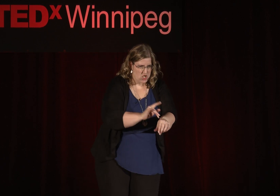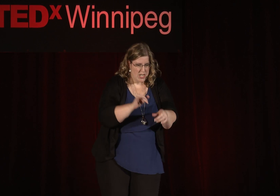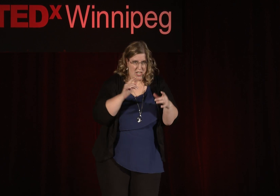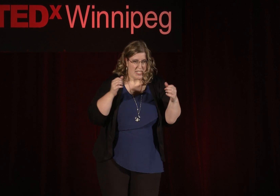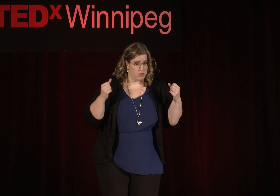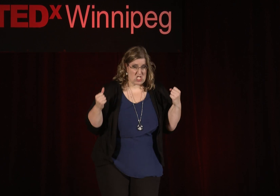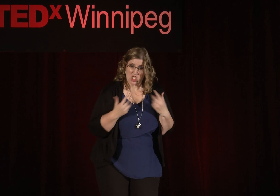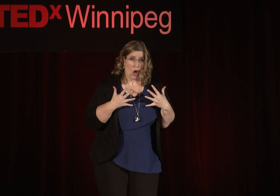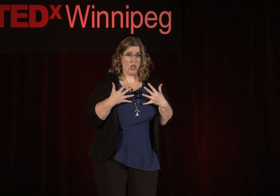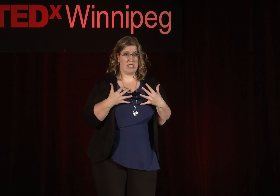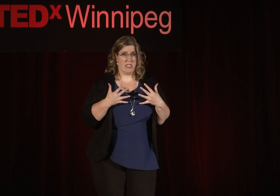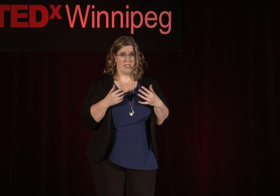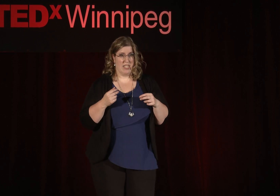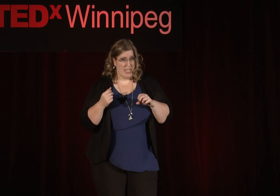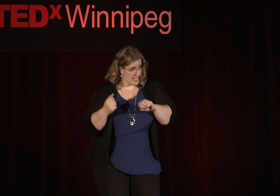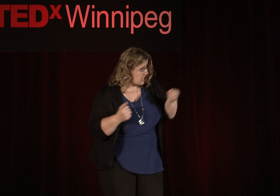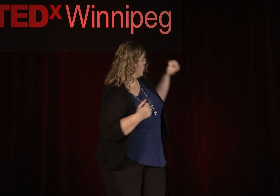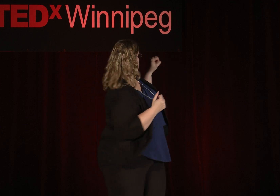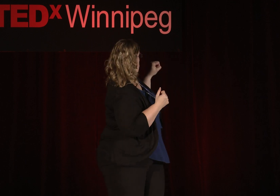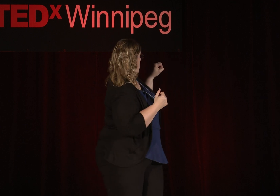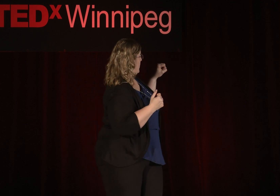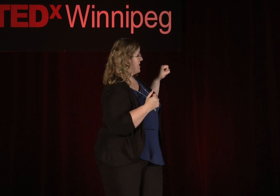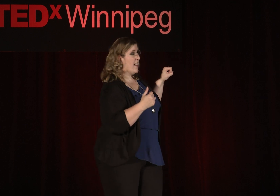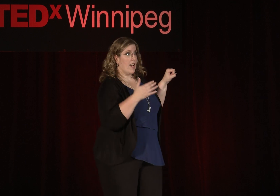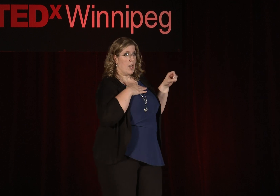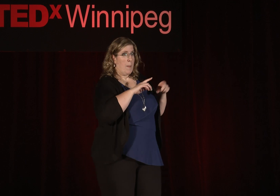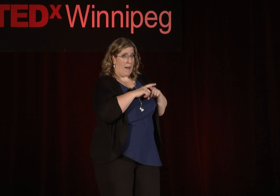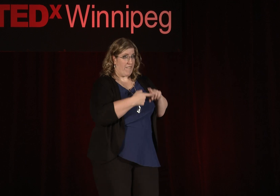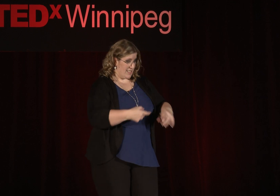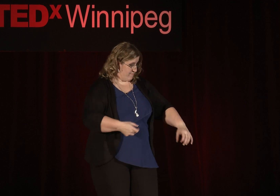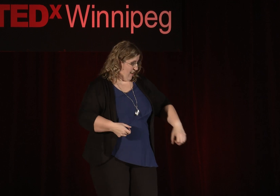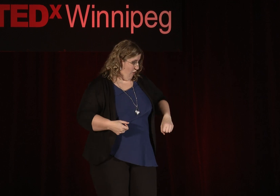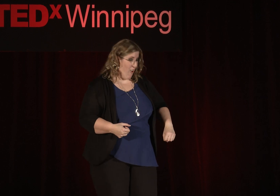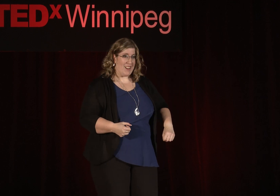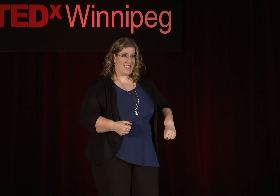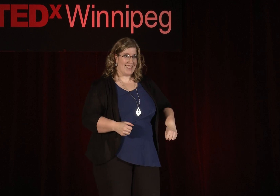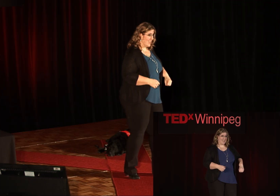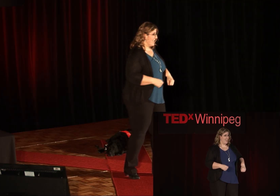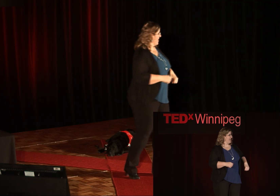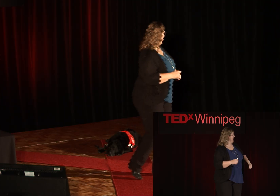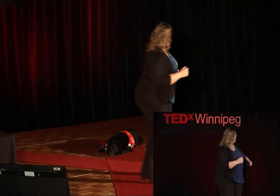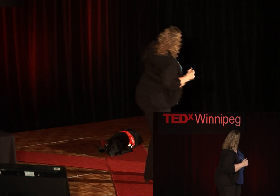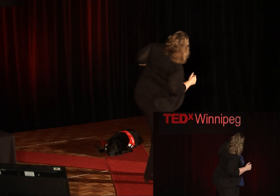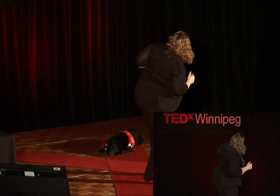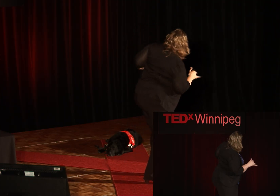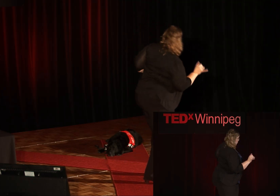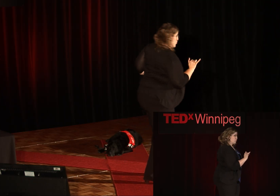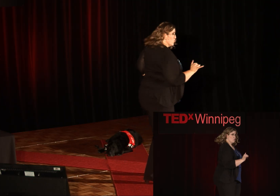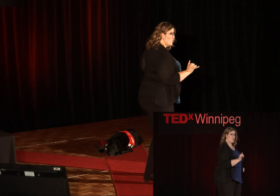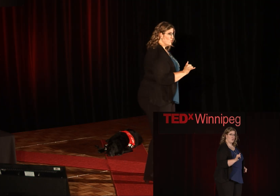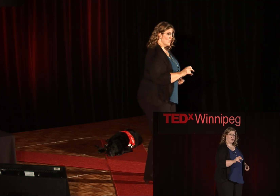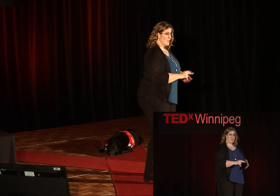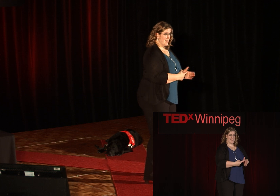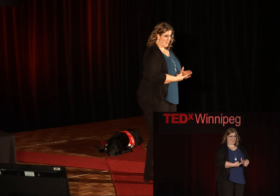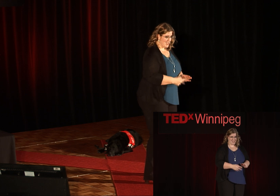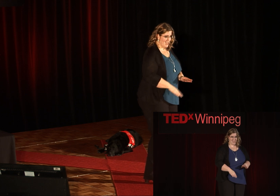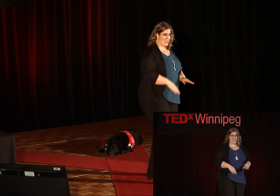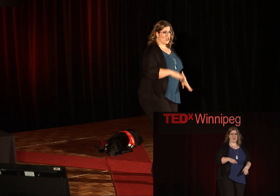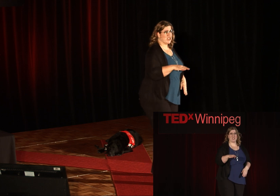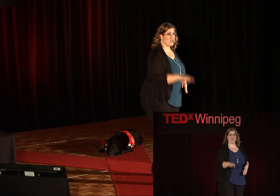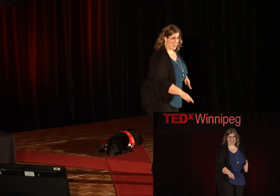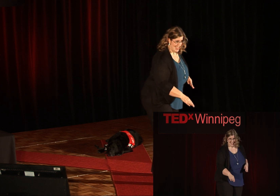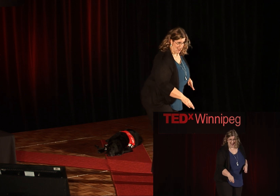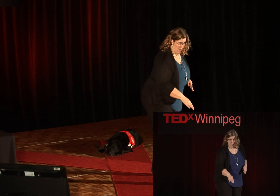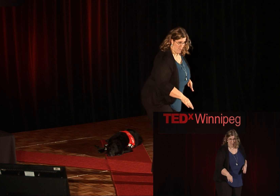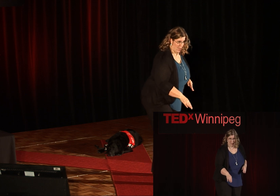he got touched, he turned. And because of the way the harness is attached to my friend, she turned as well. She missed her step.